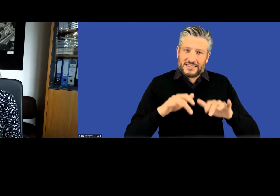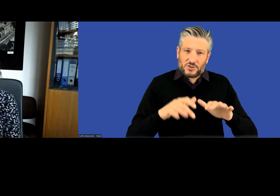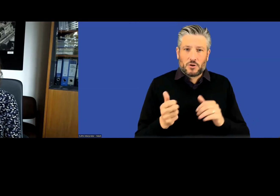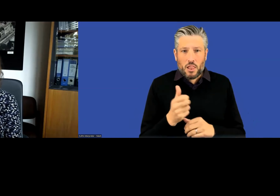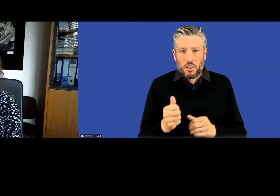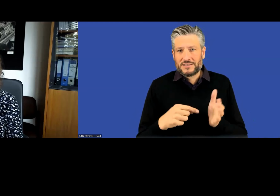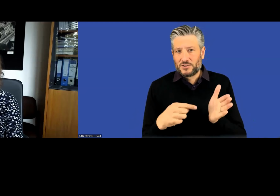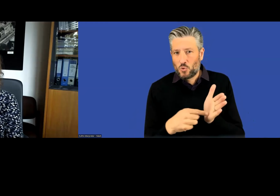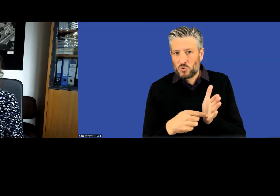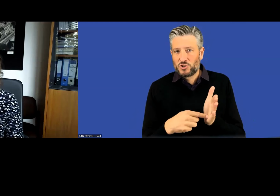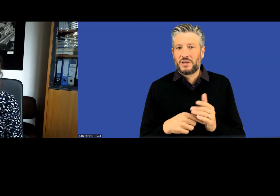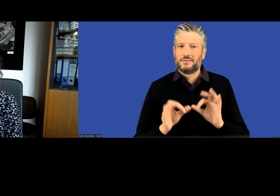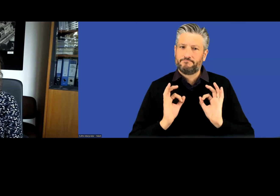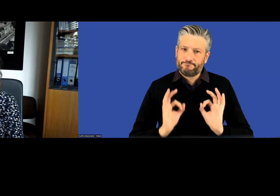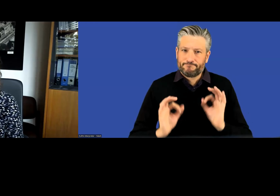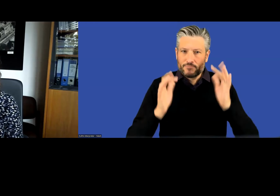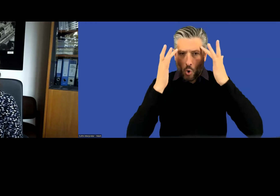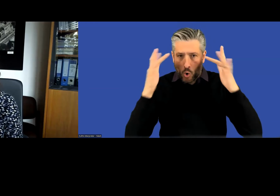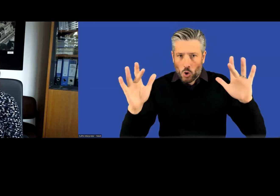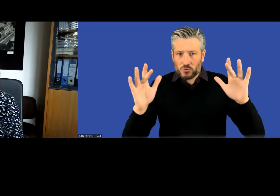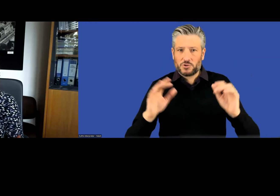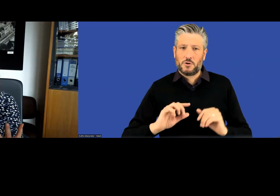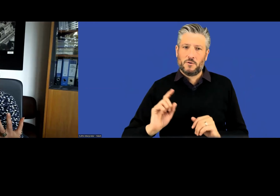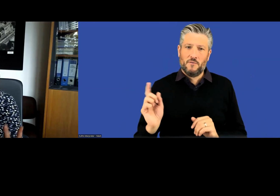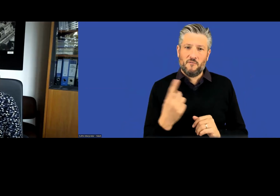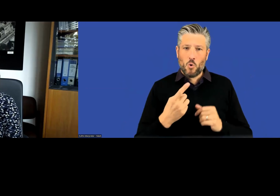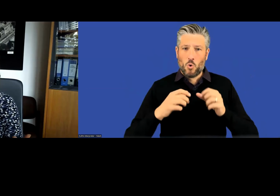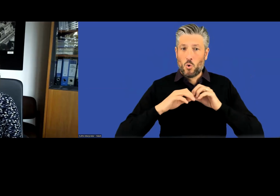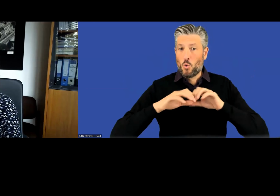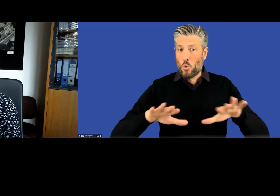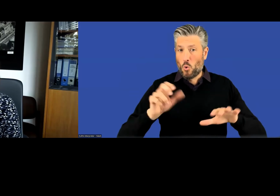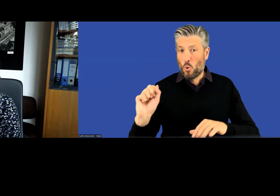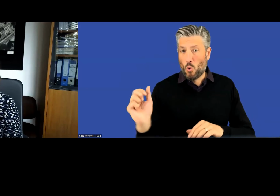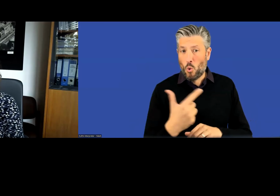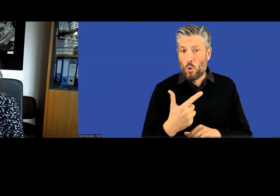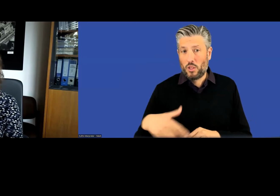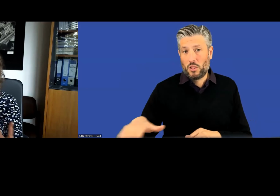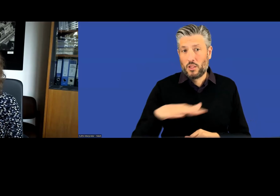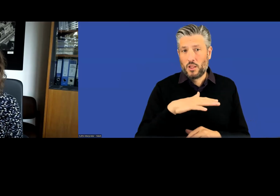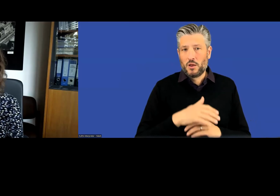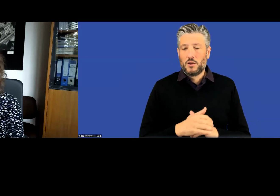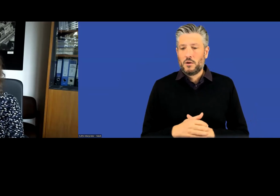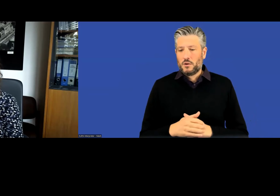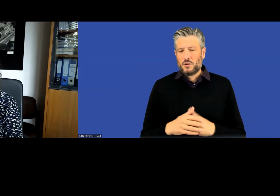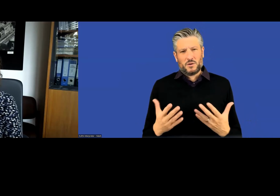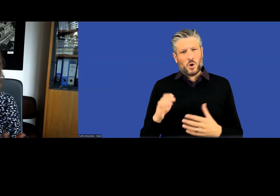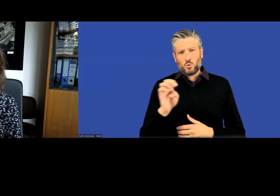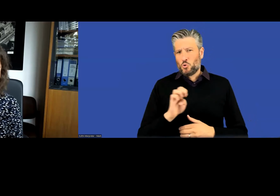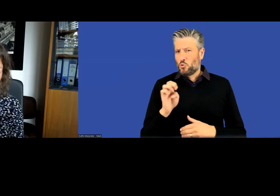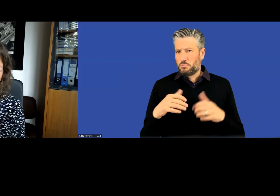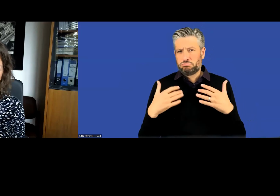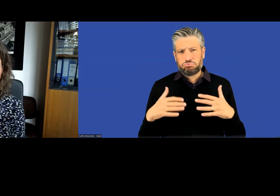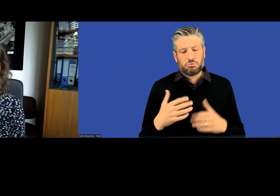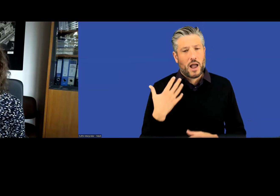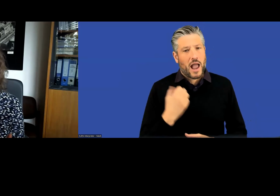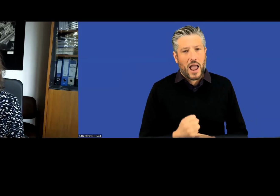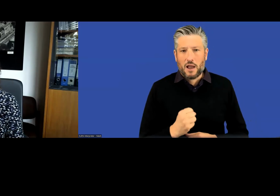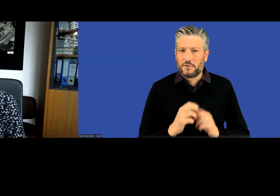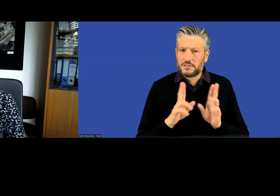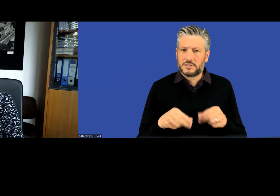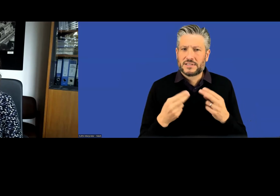for all. Europe's cultural heritage is a huge asset. It includes natural, built, archaeological